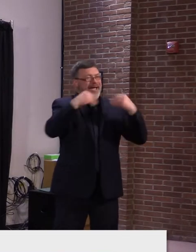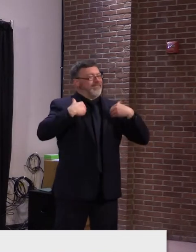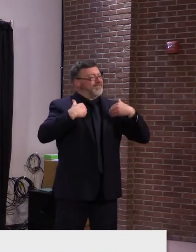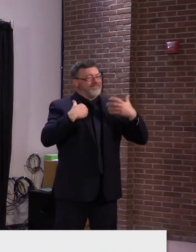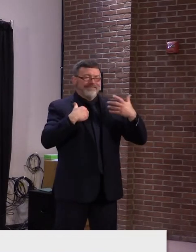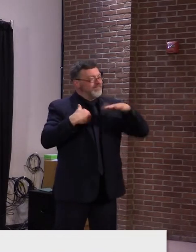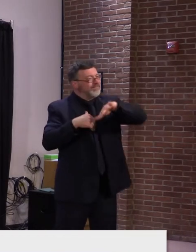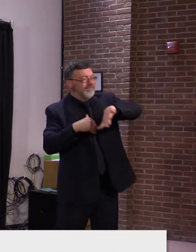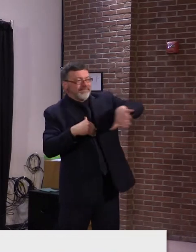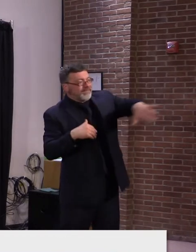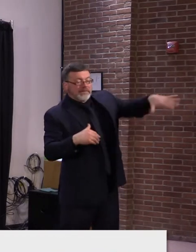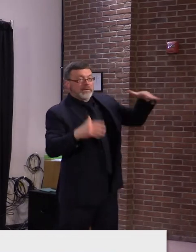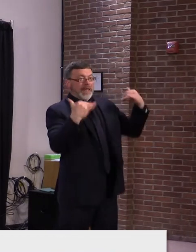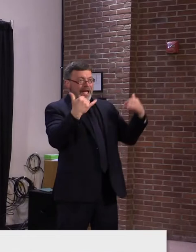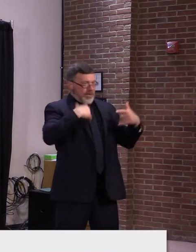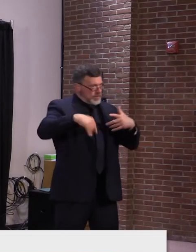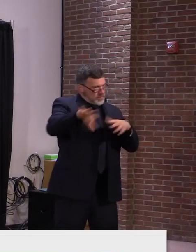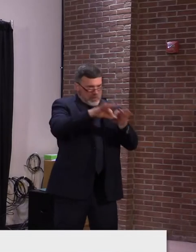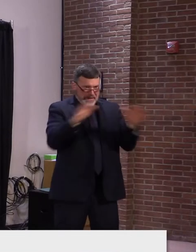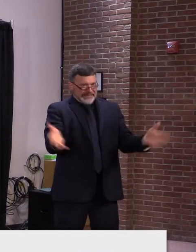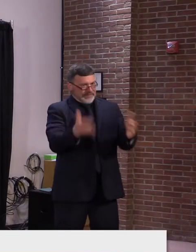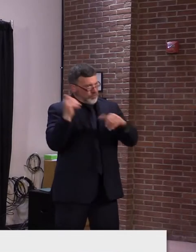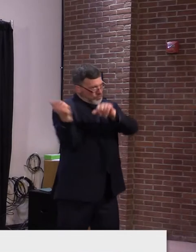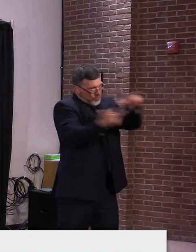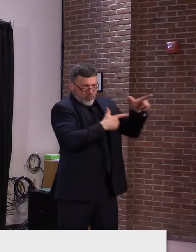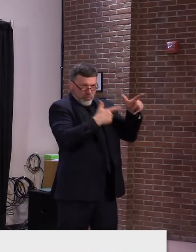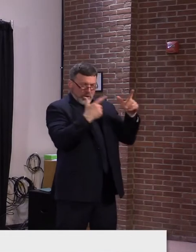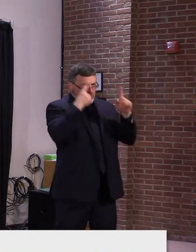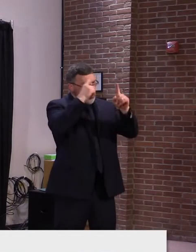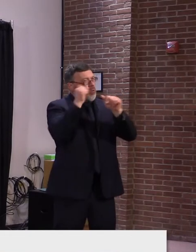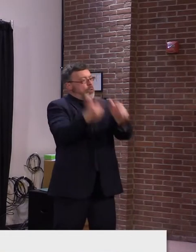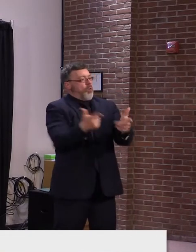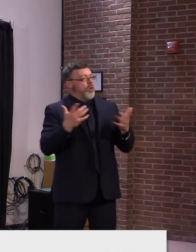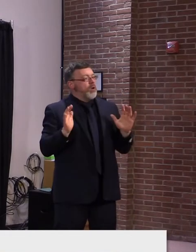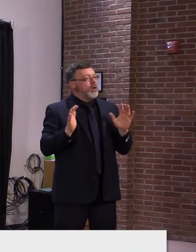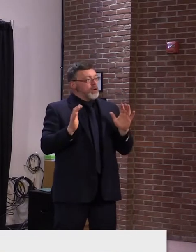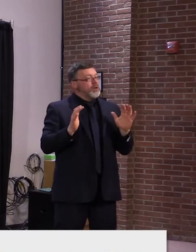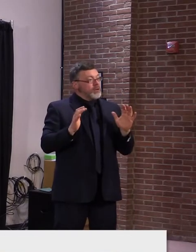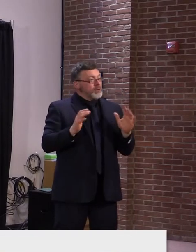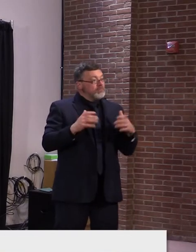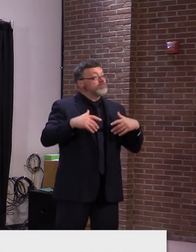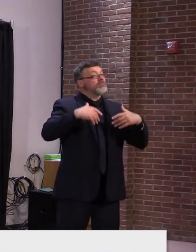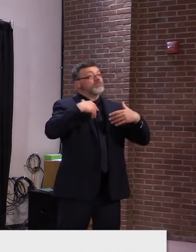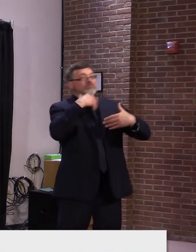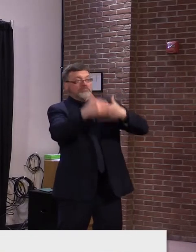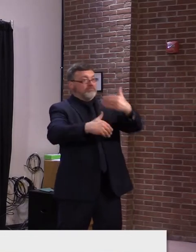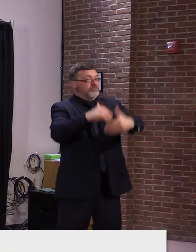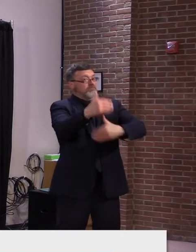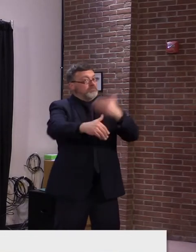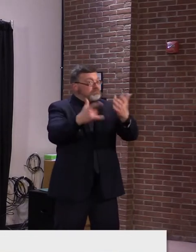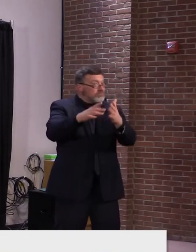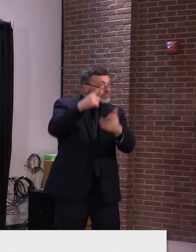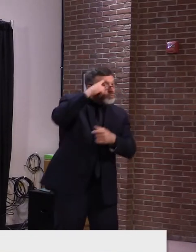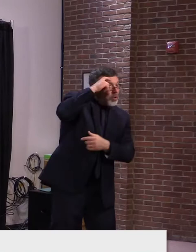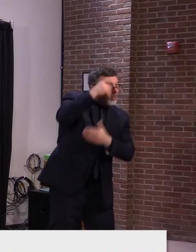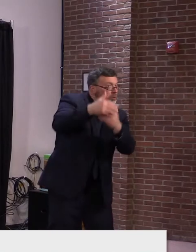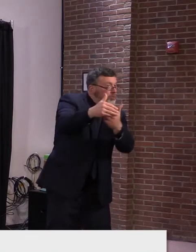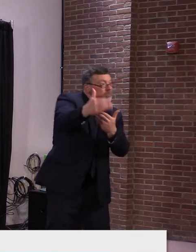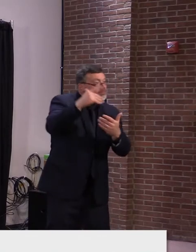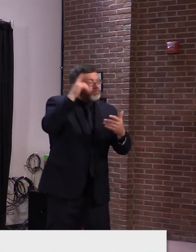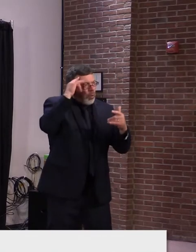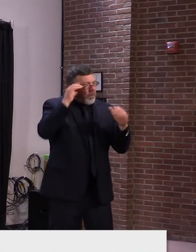and promise you that you'll have months and months of this kind of more relaxed stance that we're taking